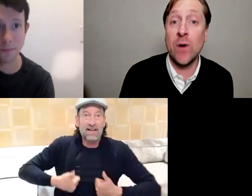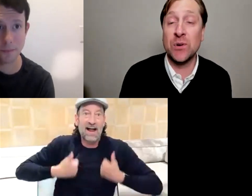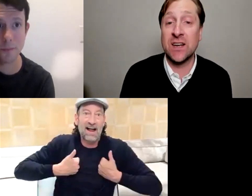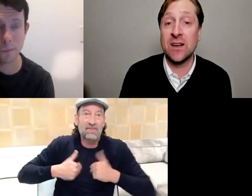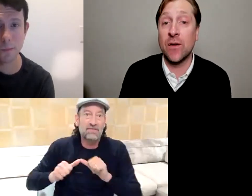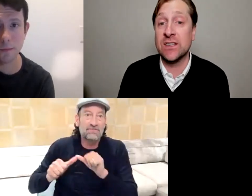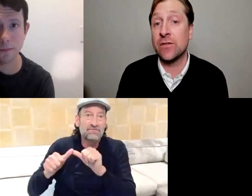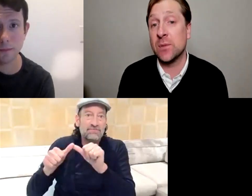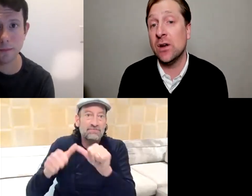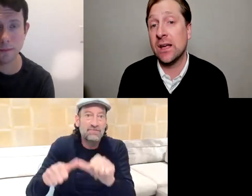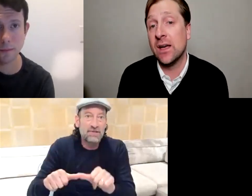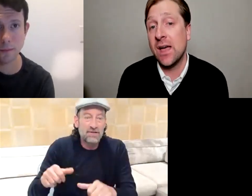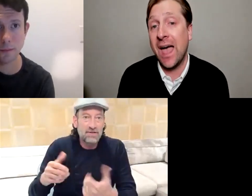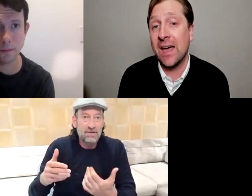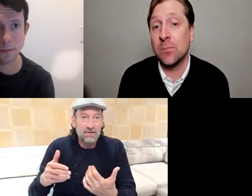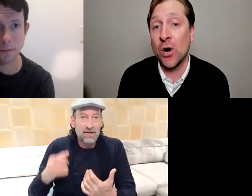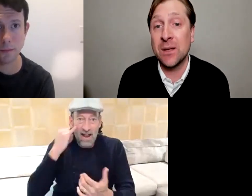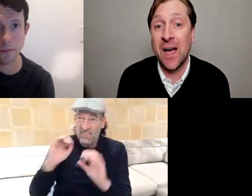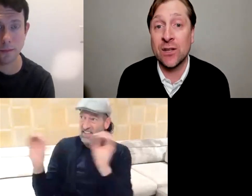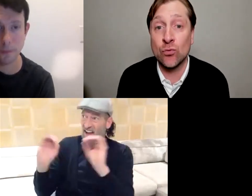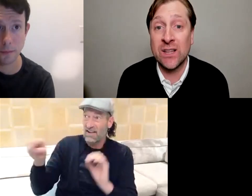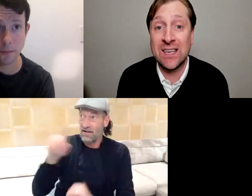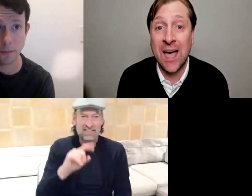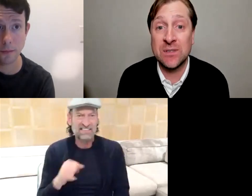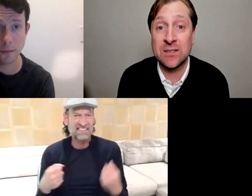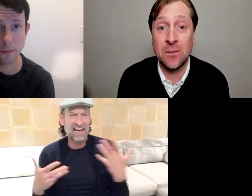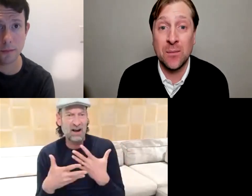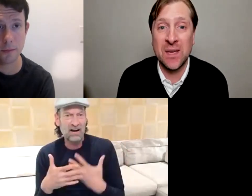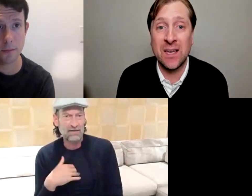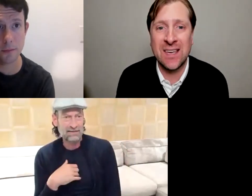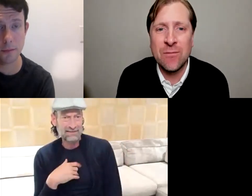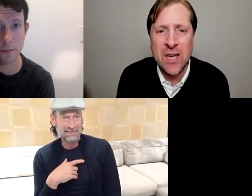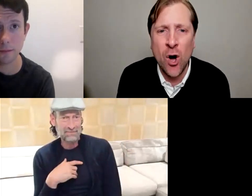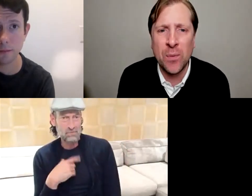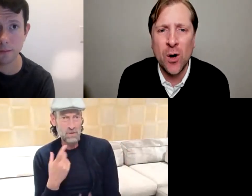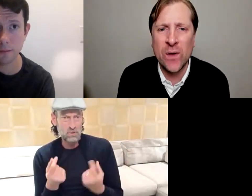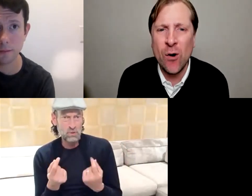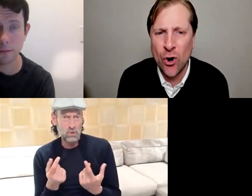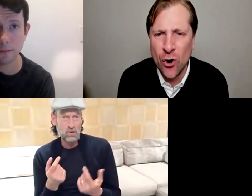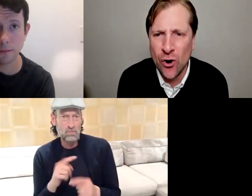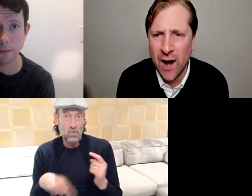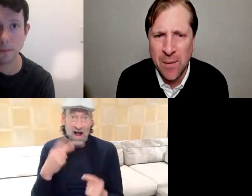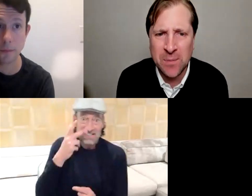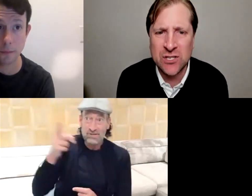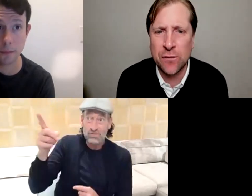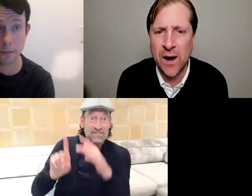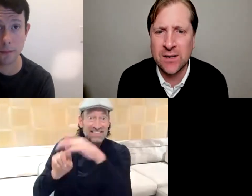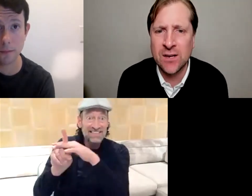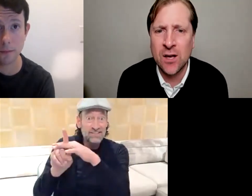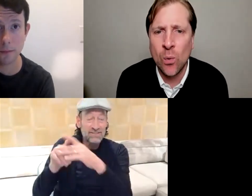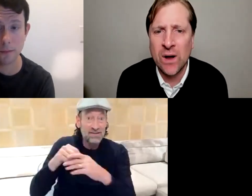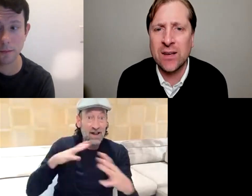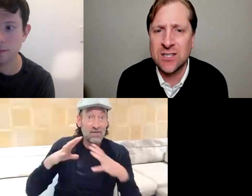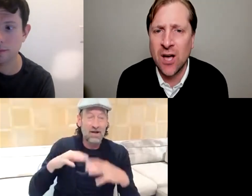lone representative of the deaf community. And Marlee Matlin really kept me, gave me hope. Without her, I might have been too